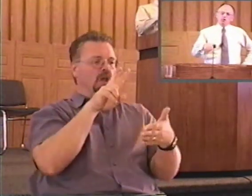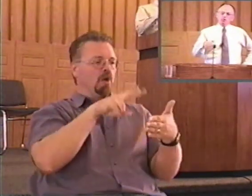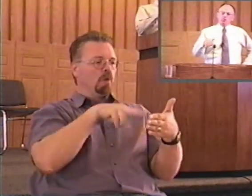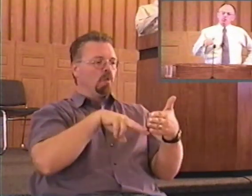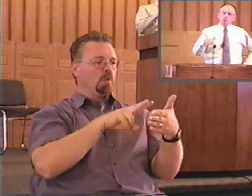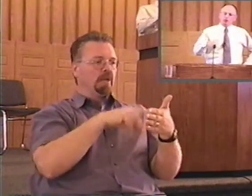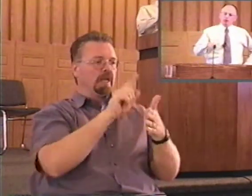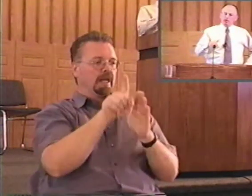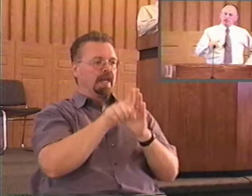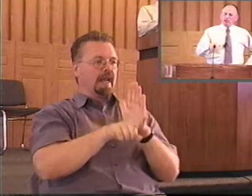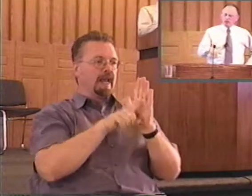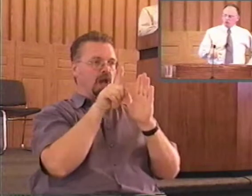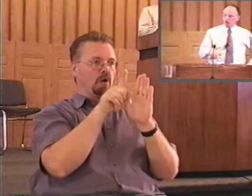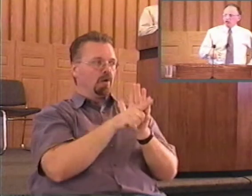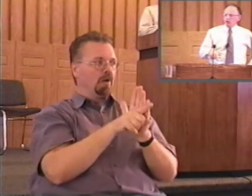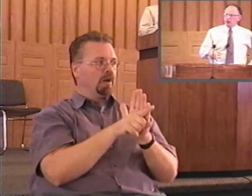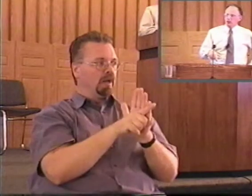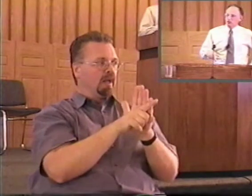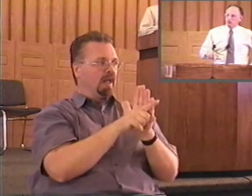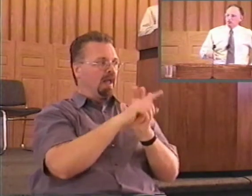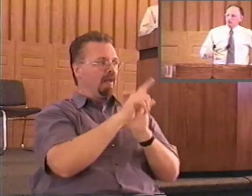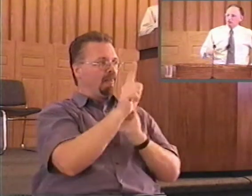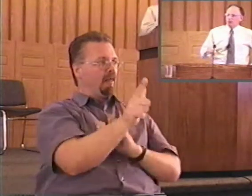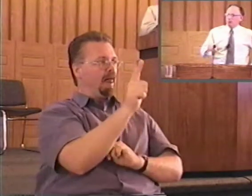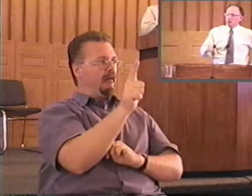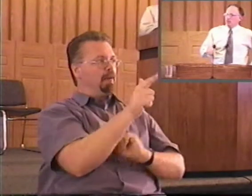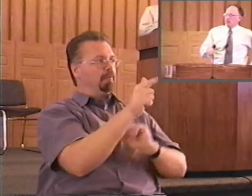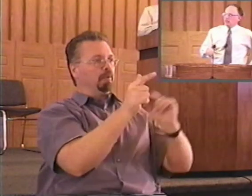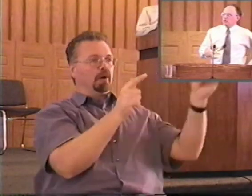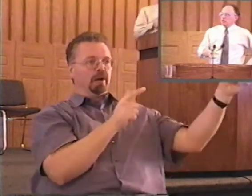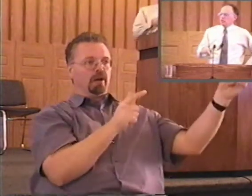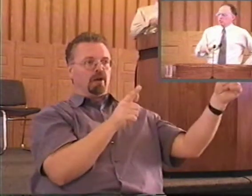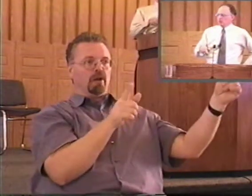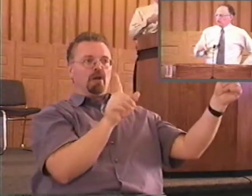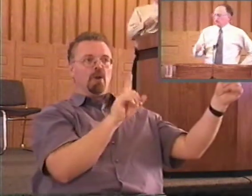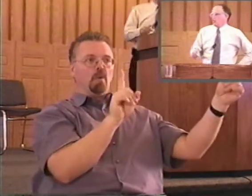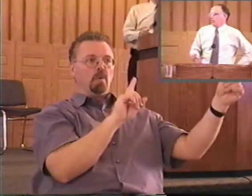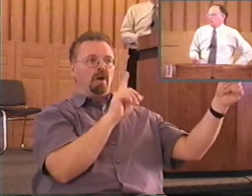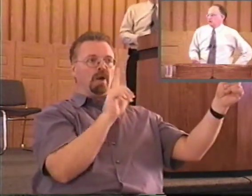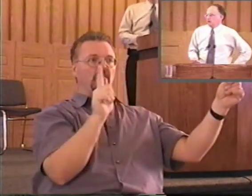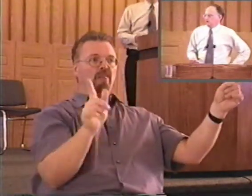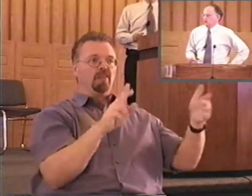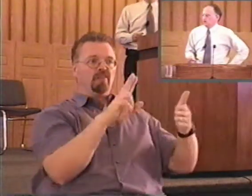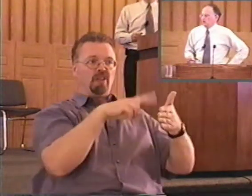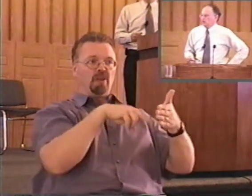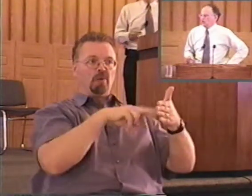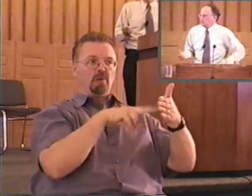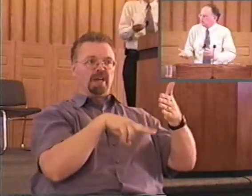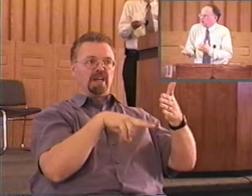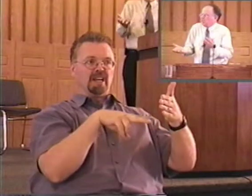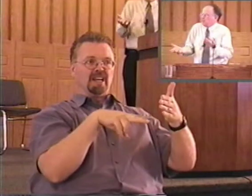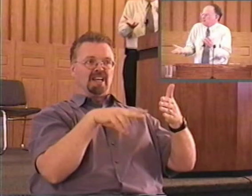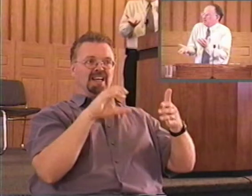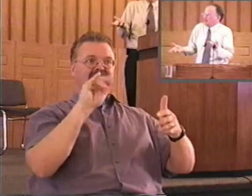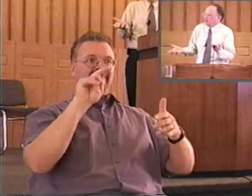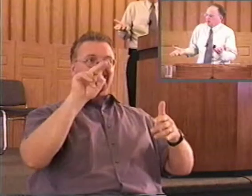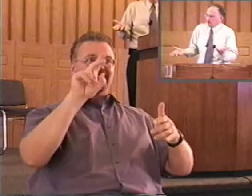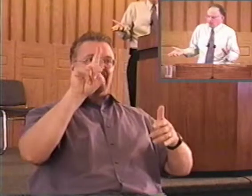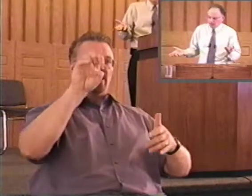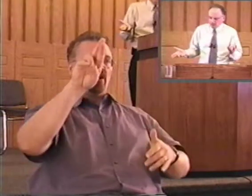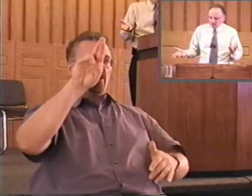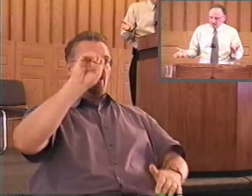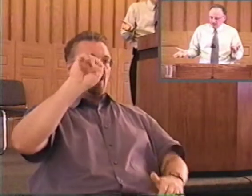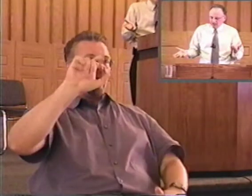hour at the local public library where they read Cinderella. It doesn't become